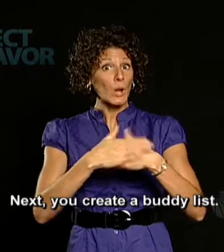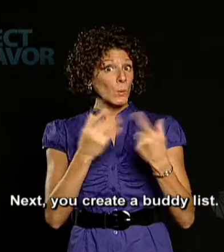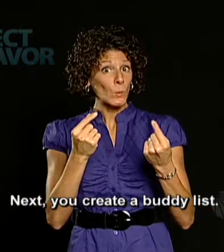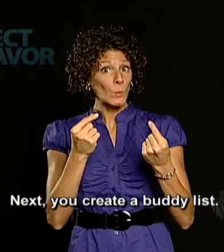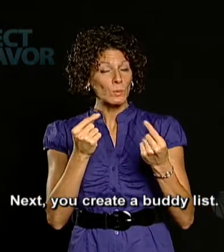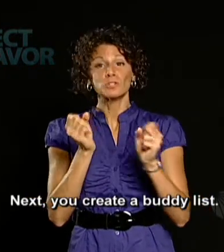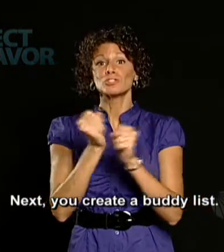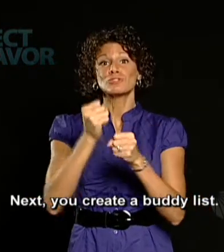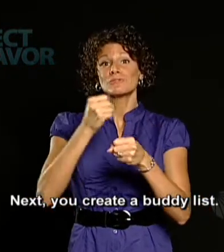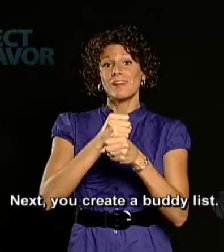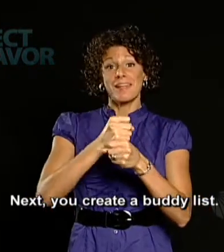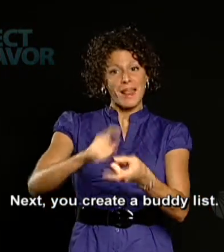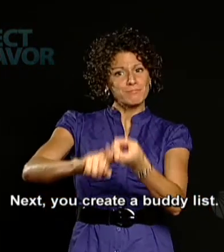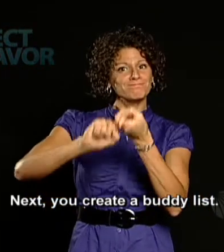Next, you create a buddy list.